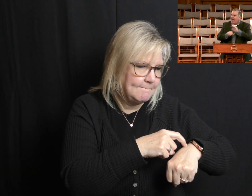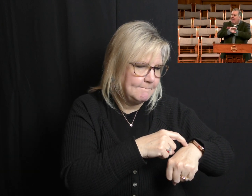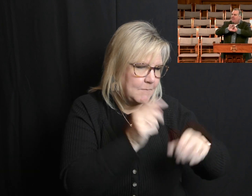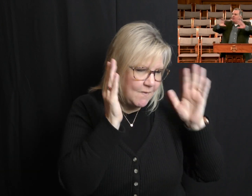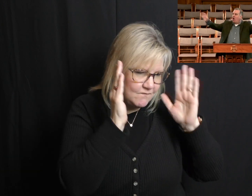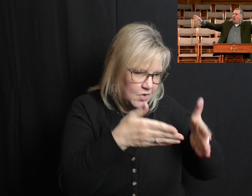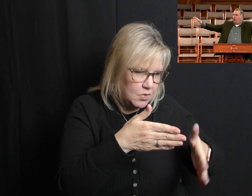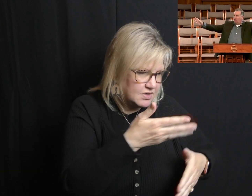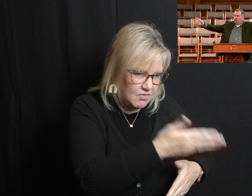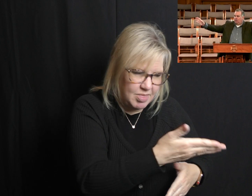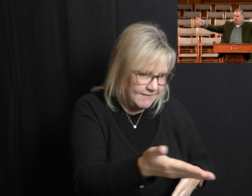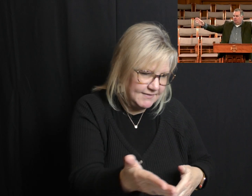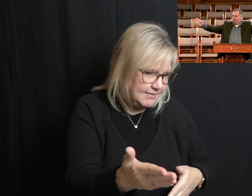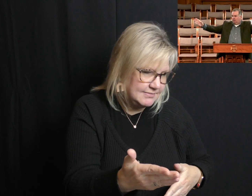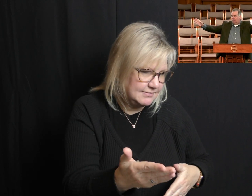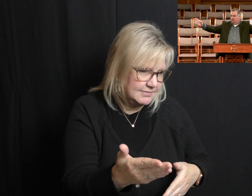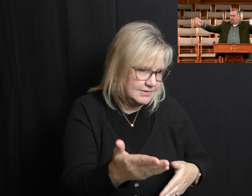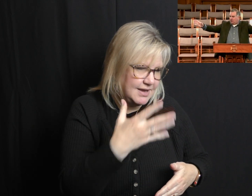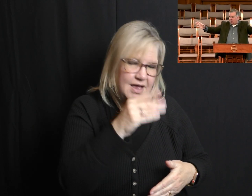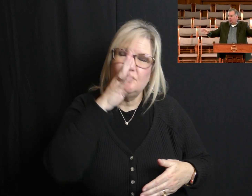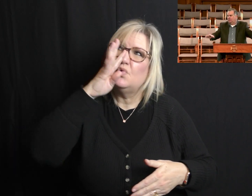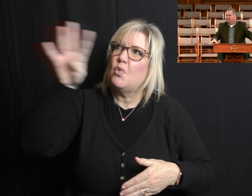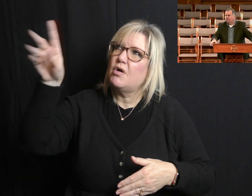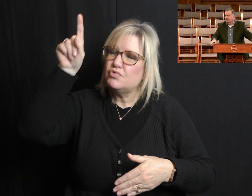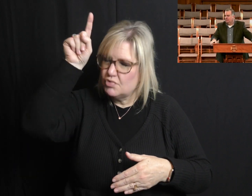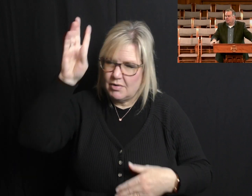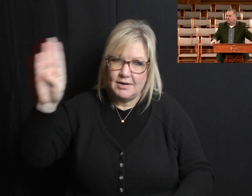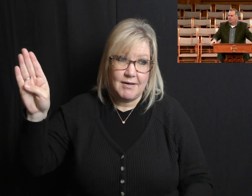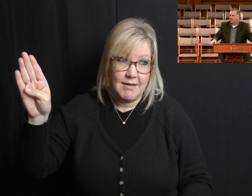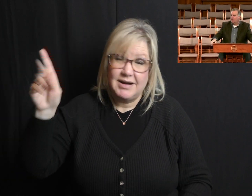who gave His all for you?